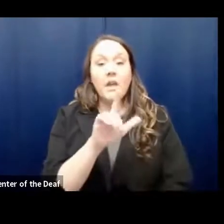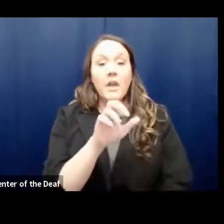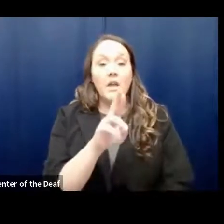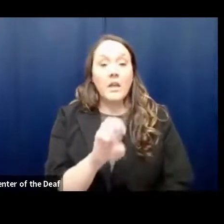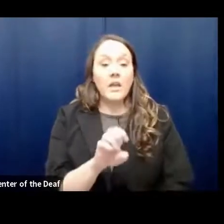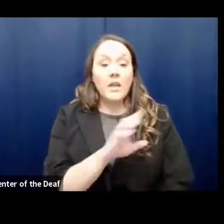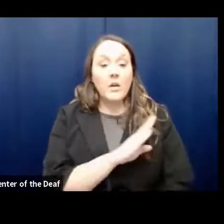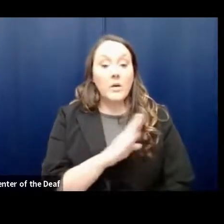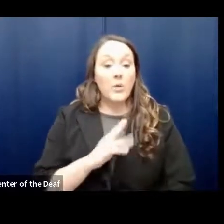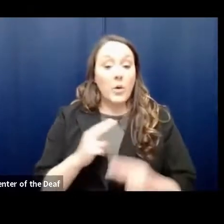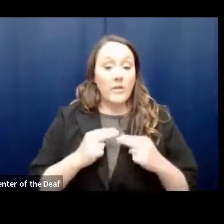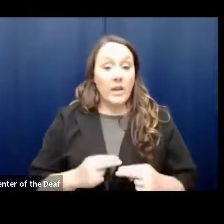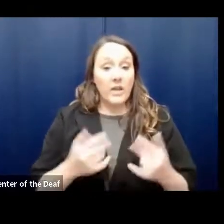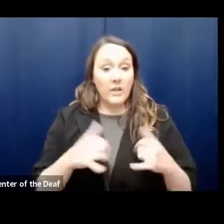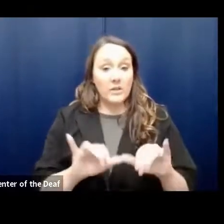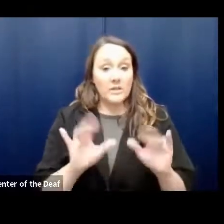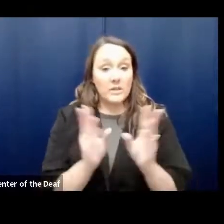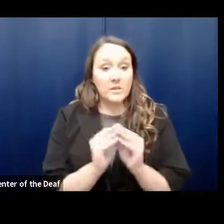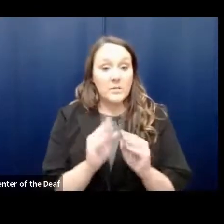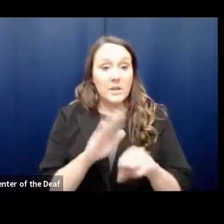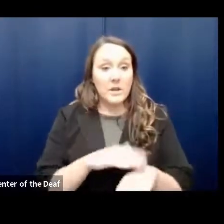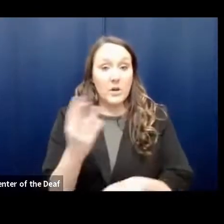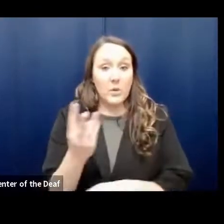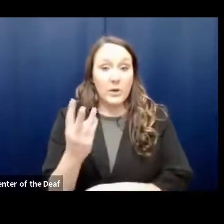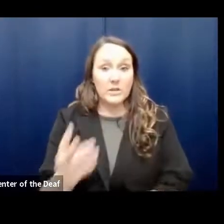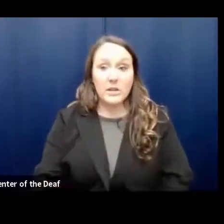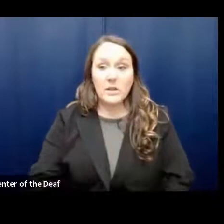Board of Health still meet on Wednesday, November 25th?